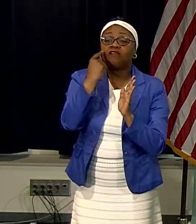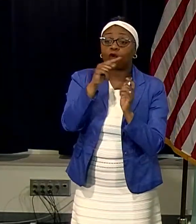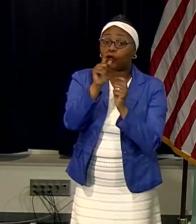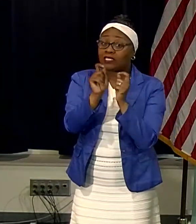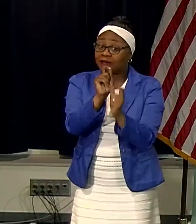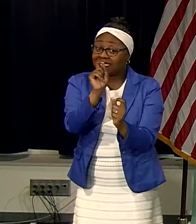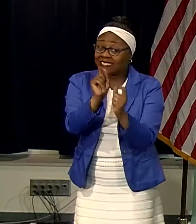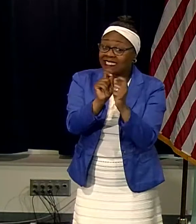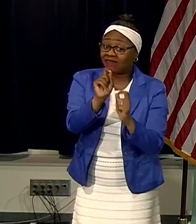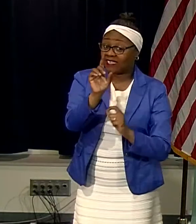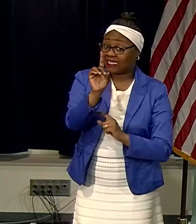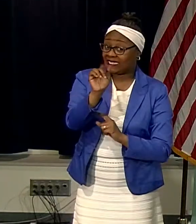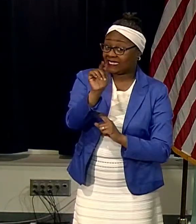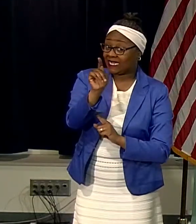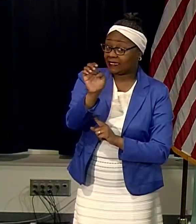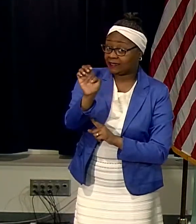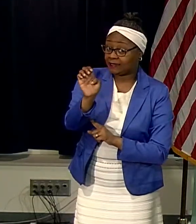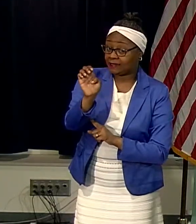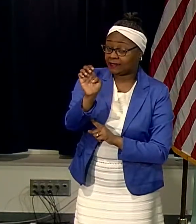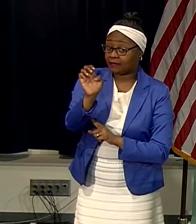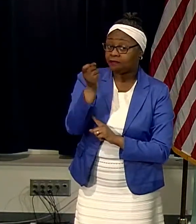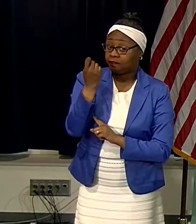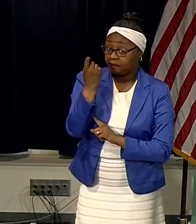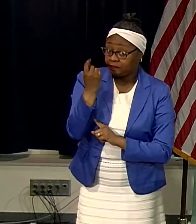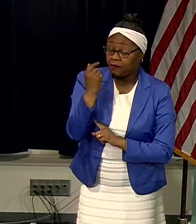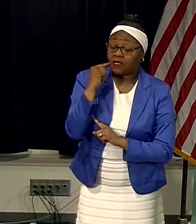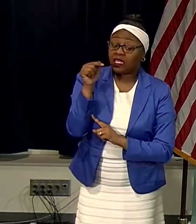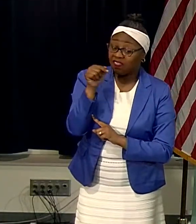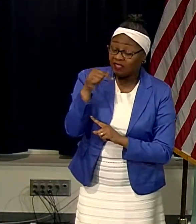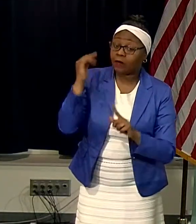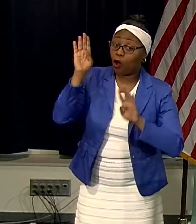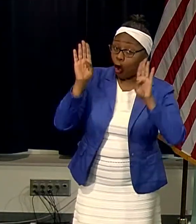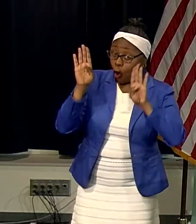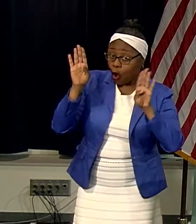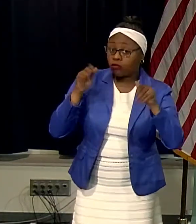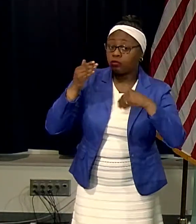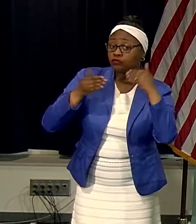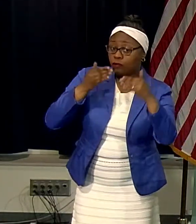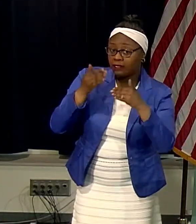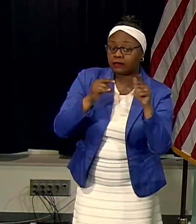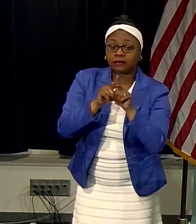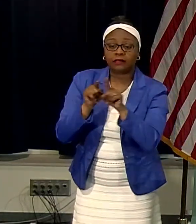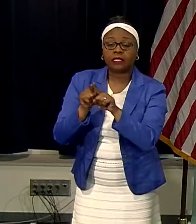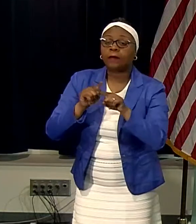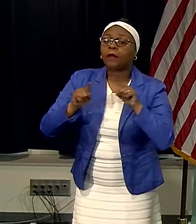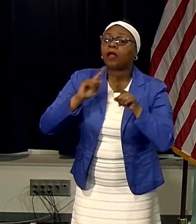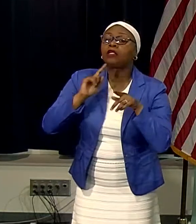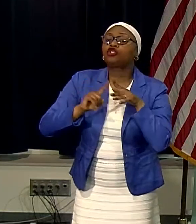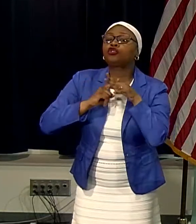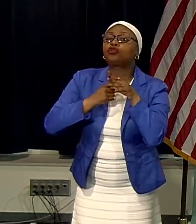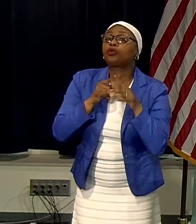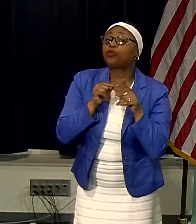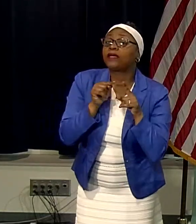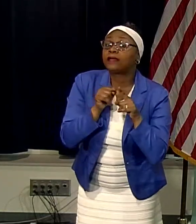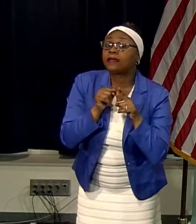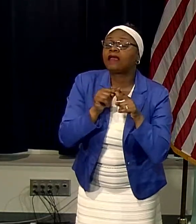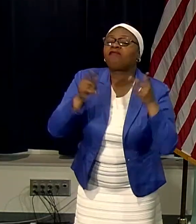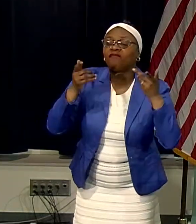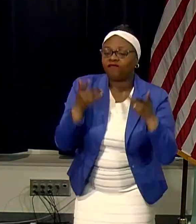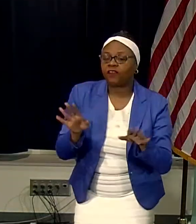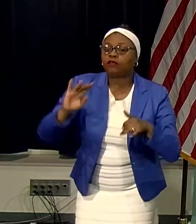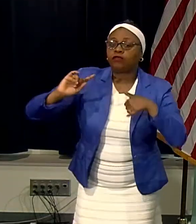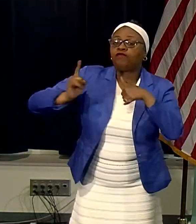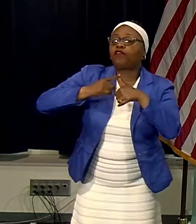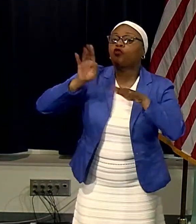date. These also have an auction process as well, but that process does not start until the first bid is placed on that